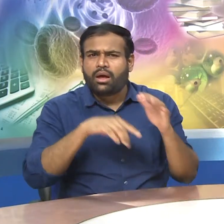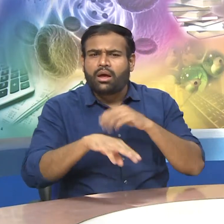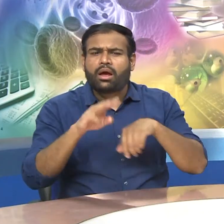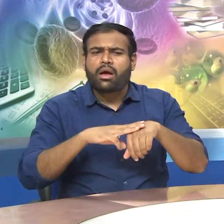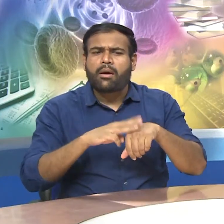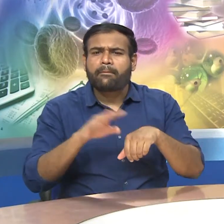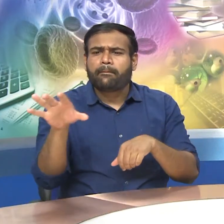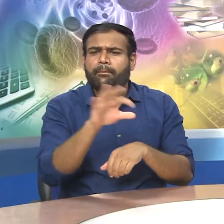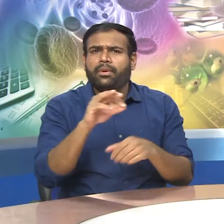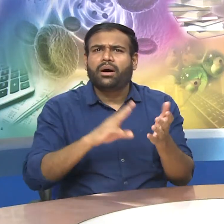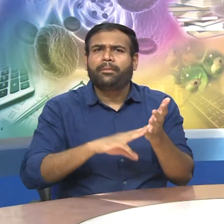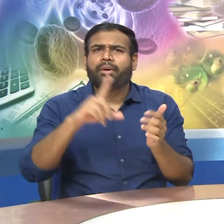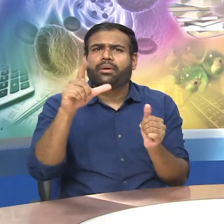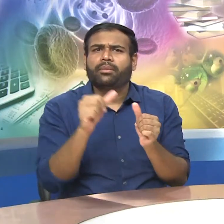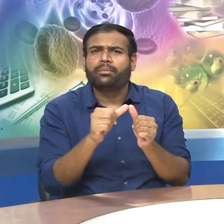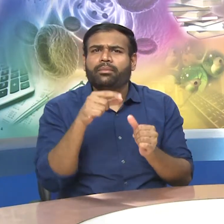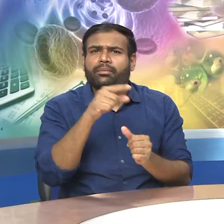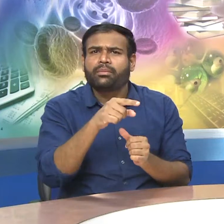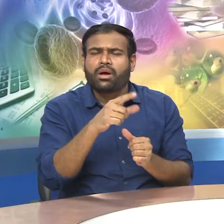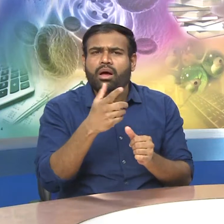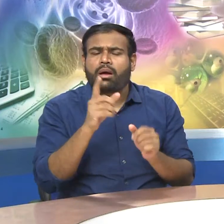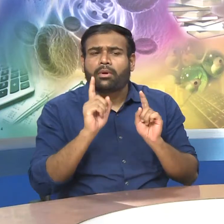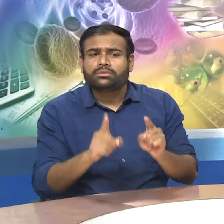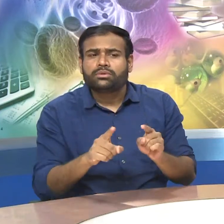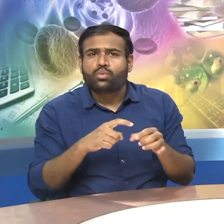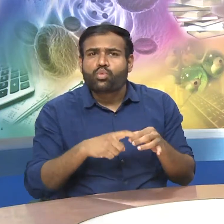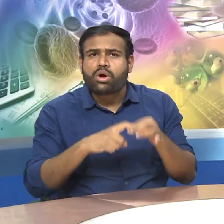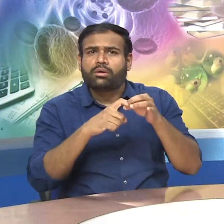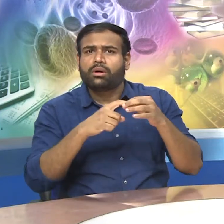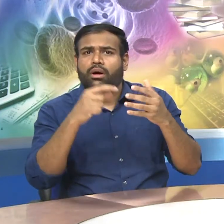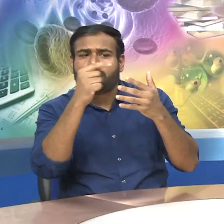Qualifications of a member of Vidhan Sabha.